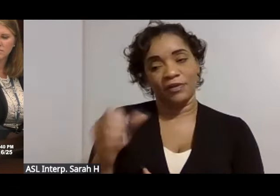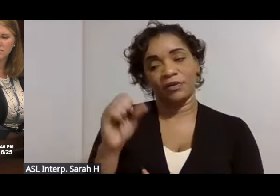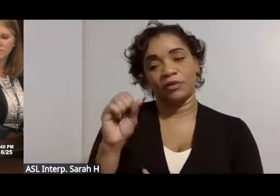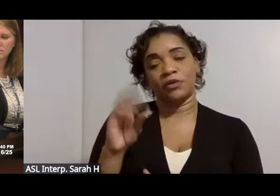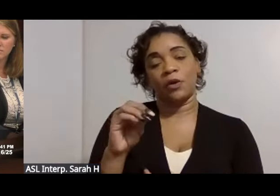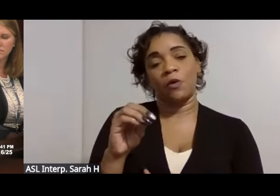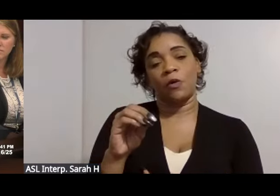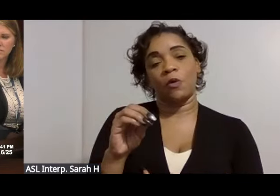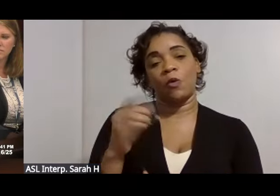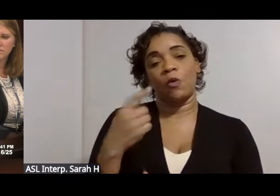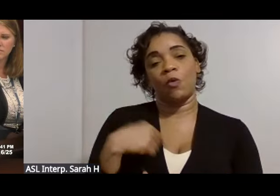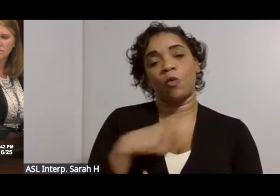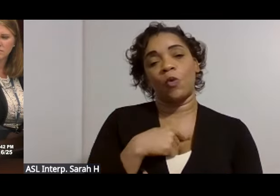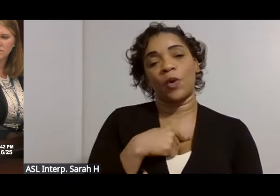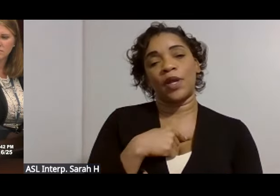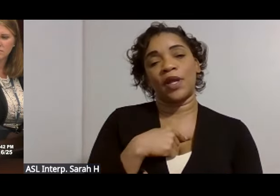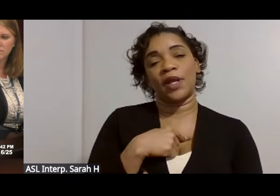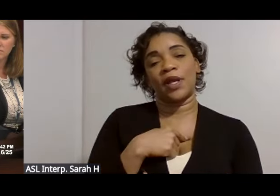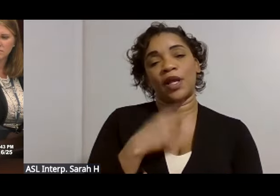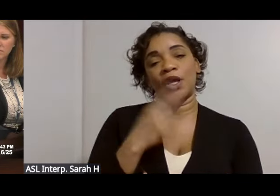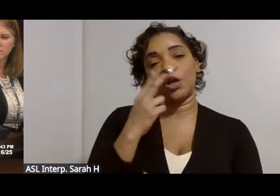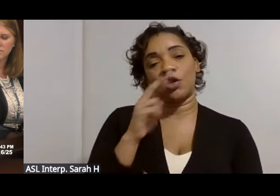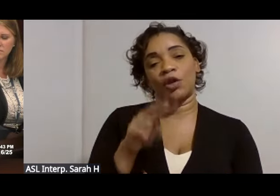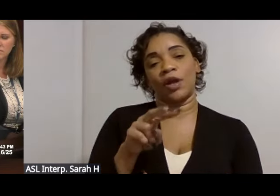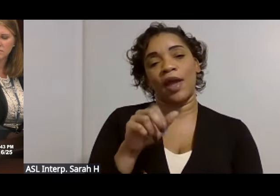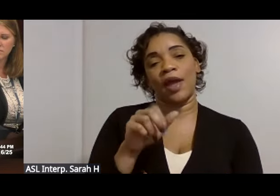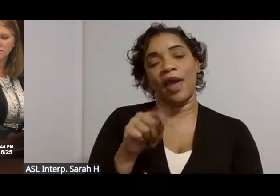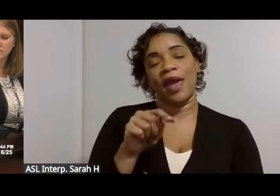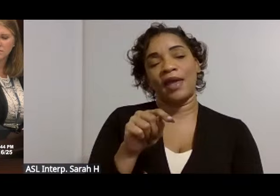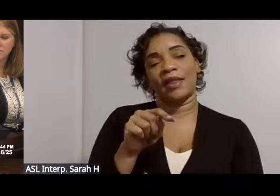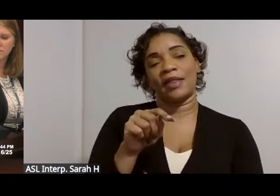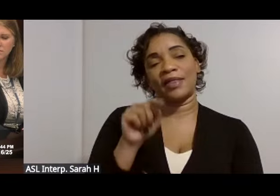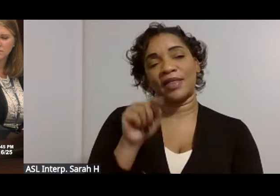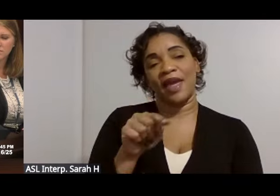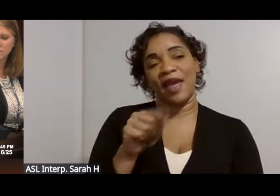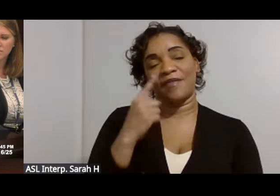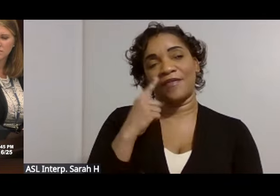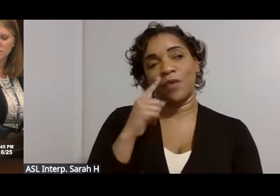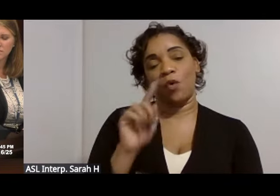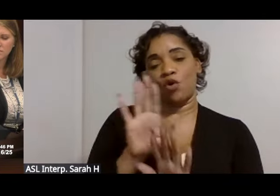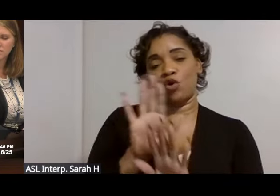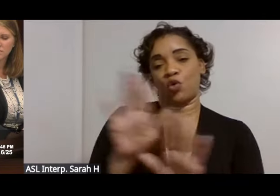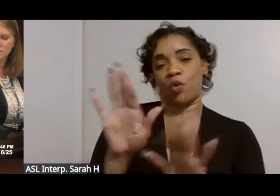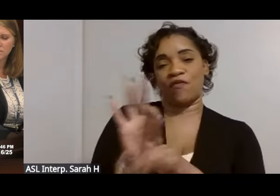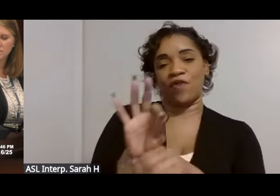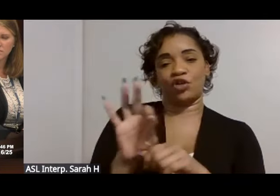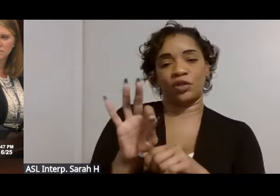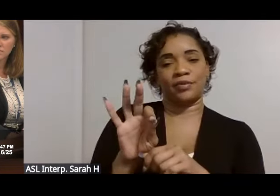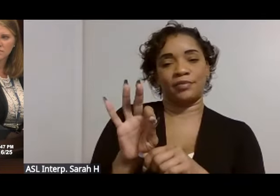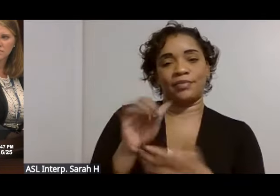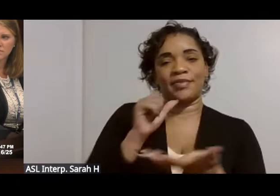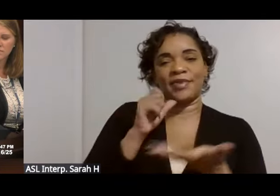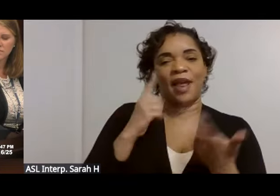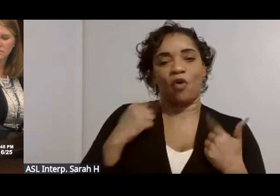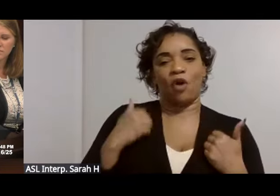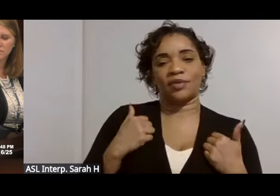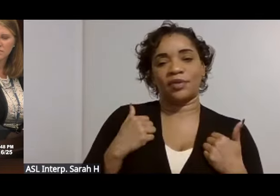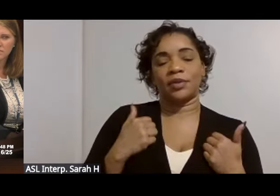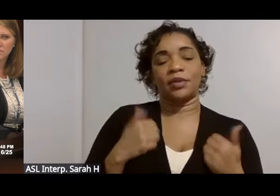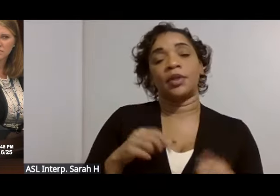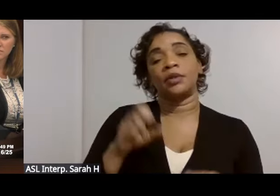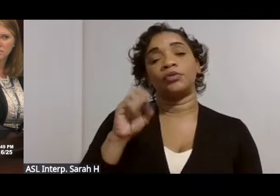view it as more of like a function of the group and not a role for us. so with all of the expensive legal